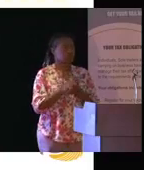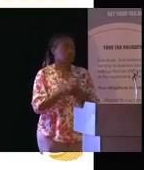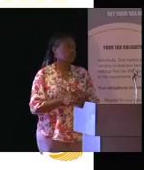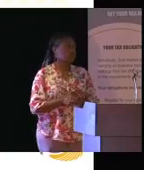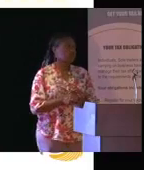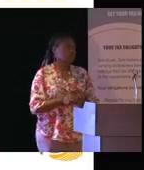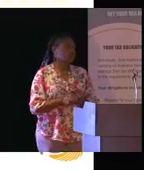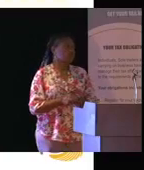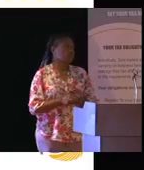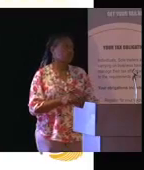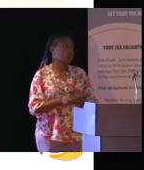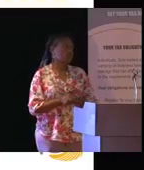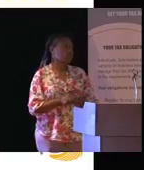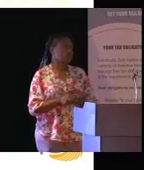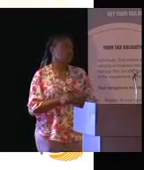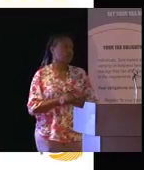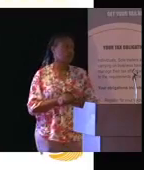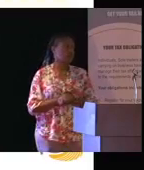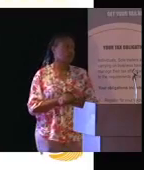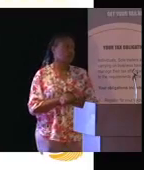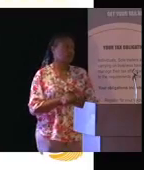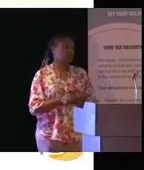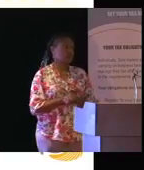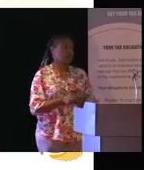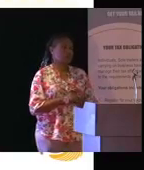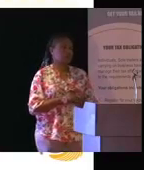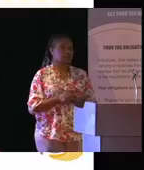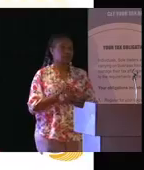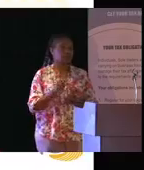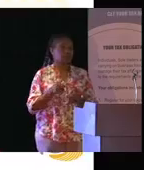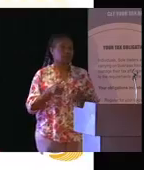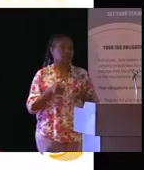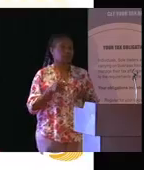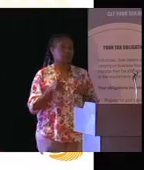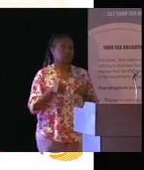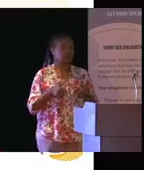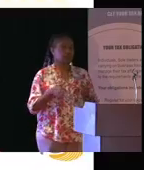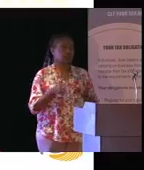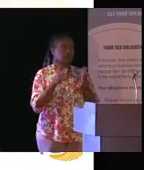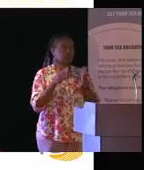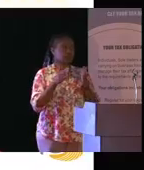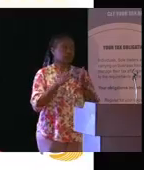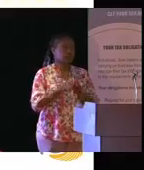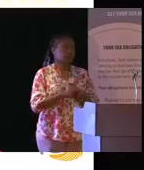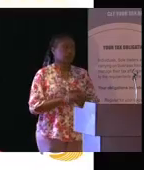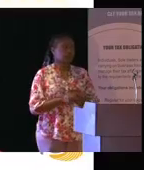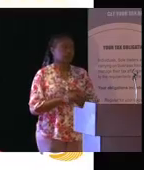progress option that we would introduce in the near future.